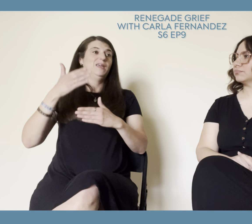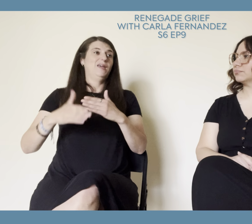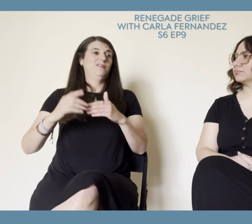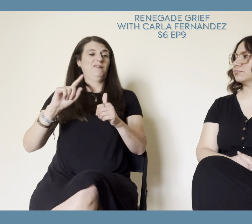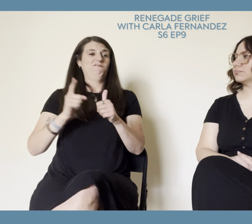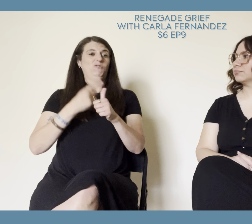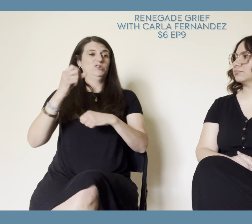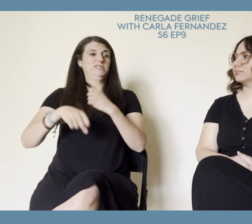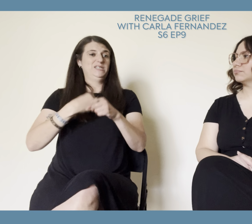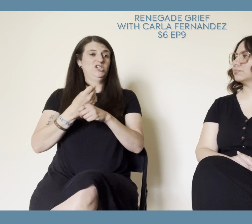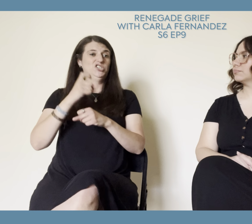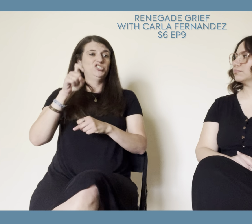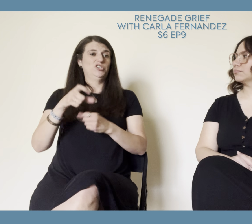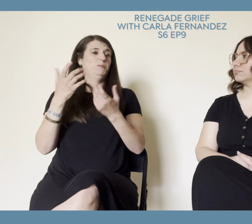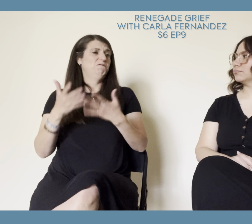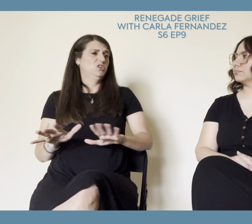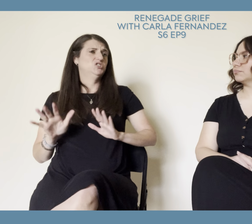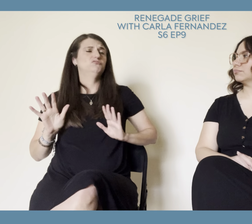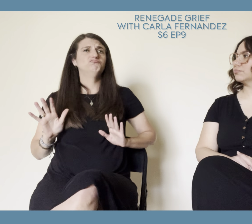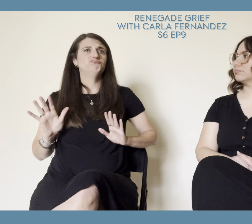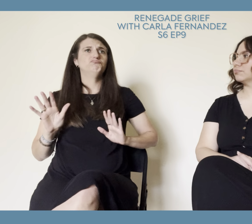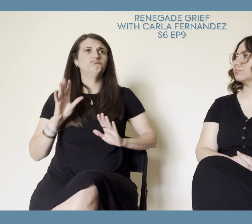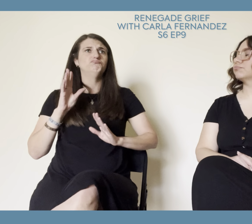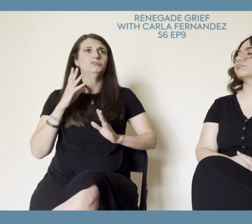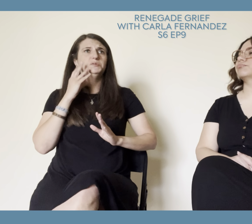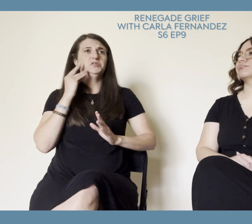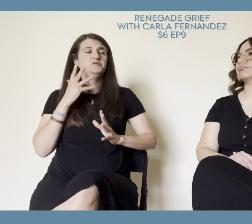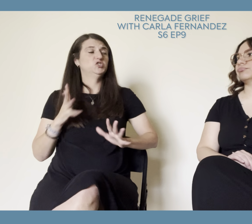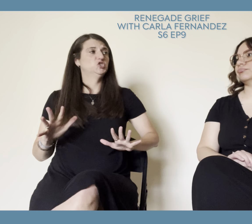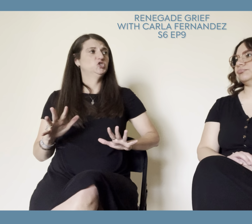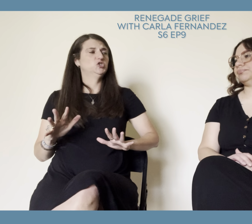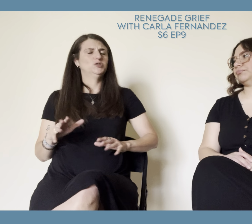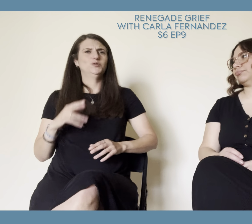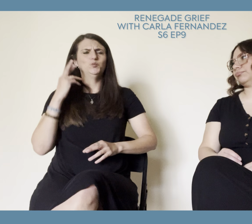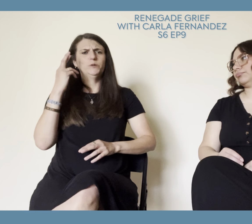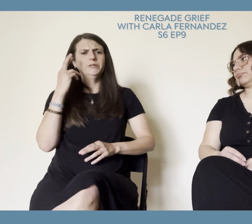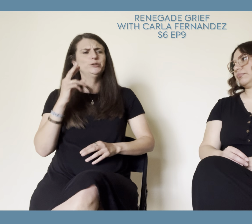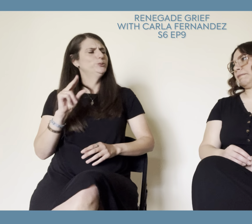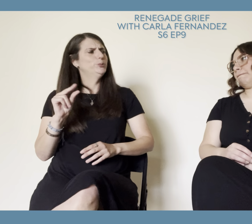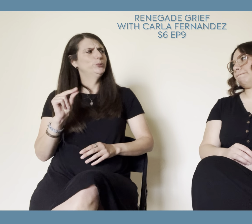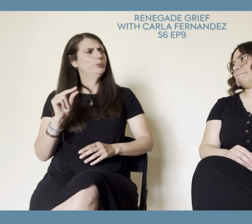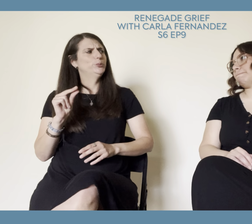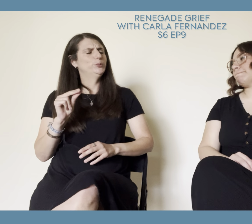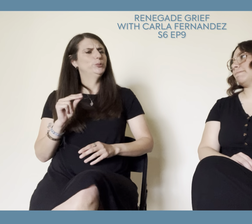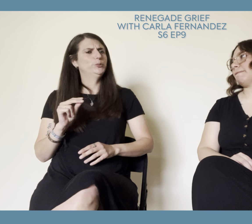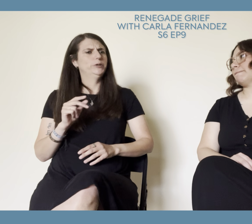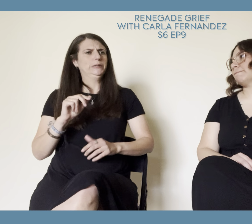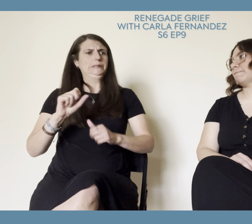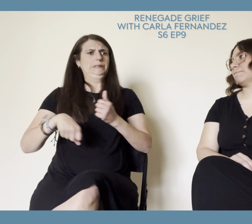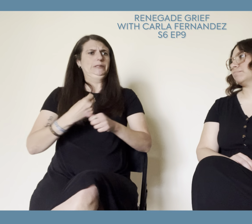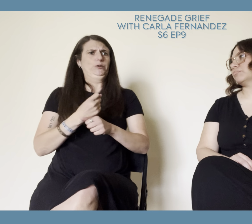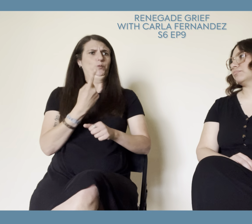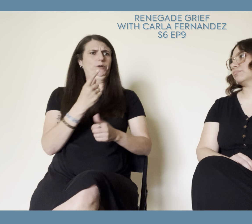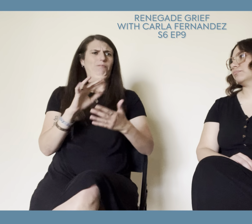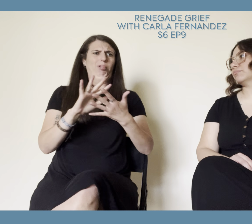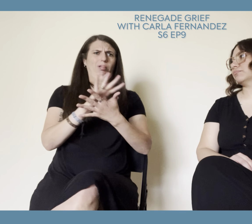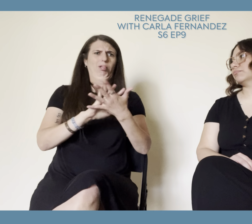should be over this. And realizing, no, honestly, year one was like a blur, and year two was when I was like, oh